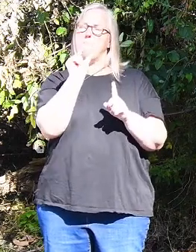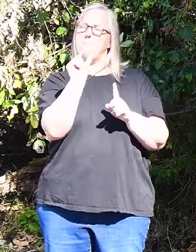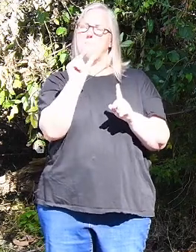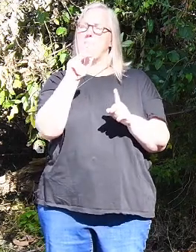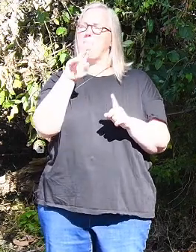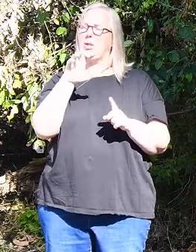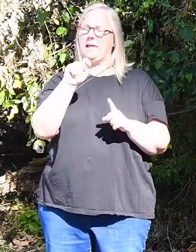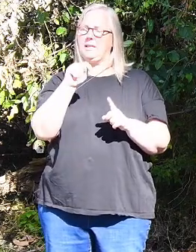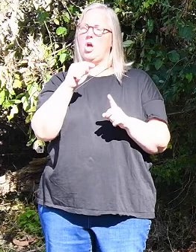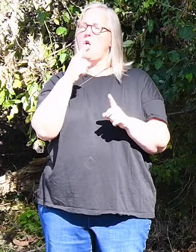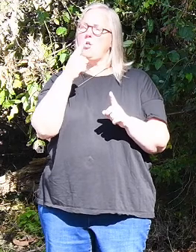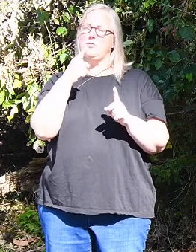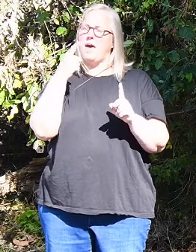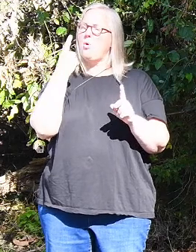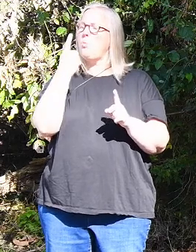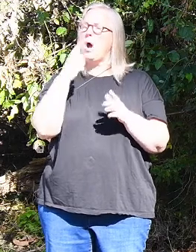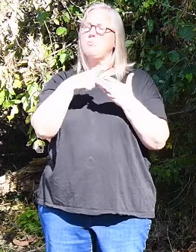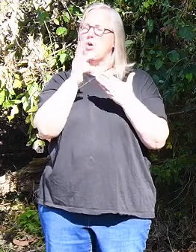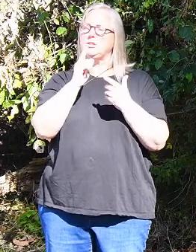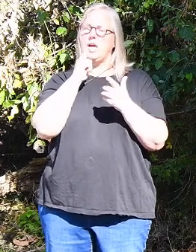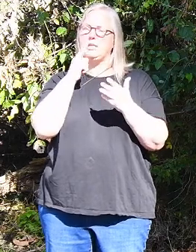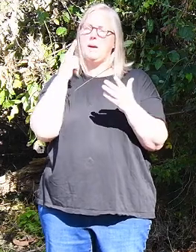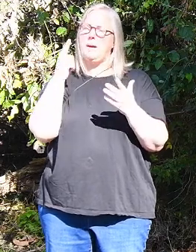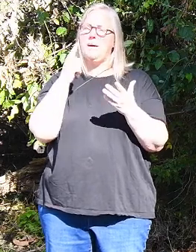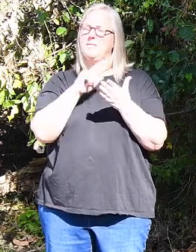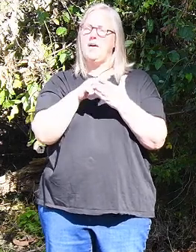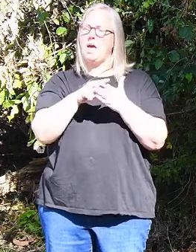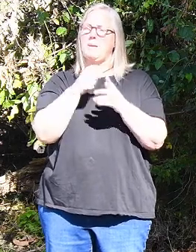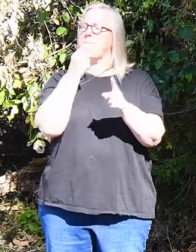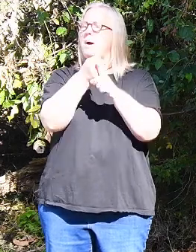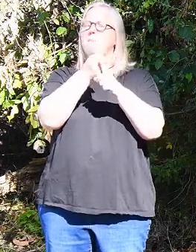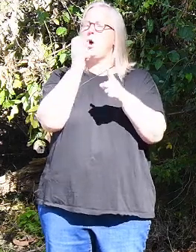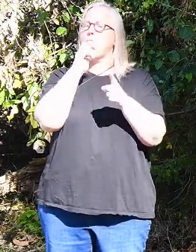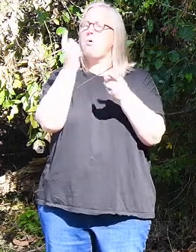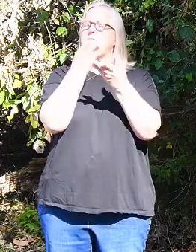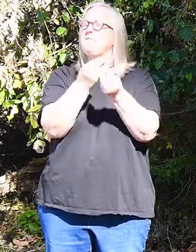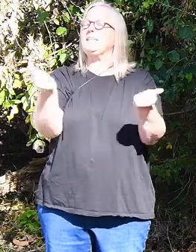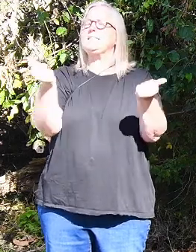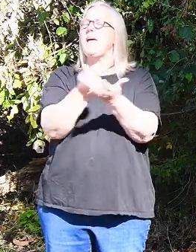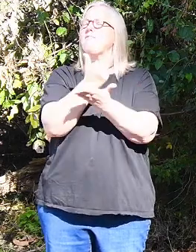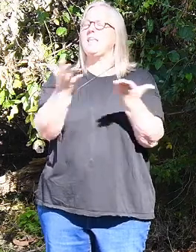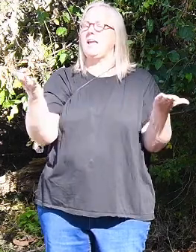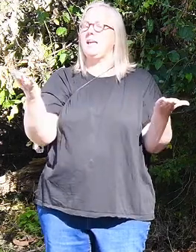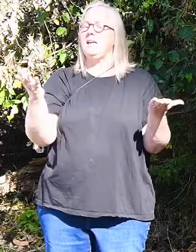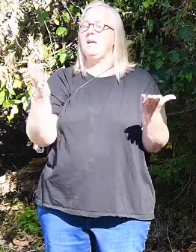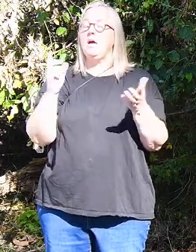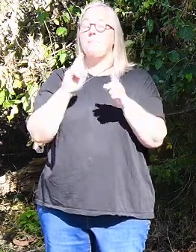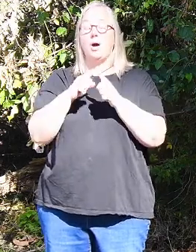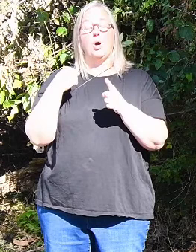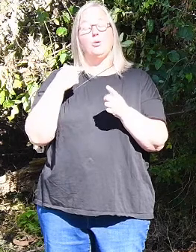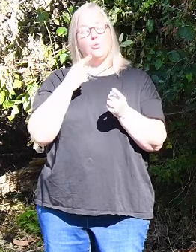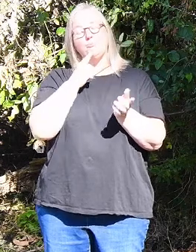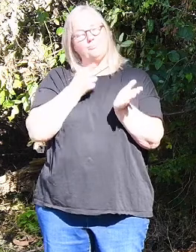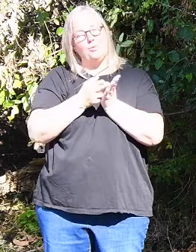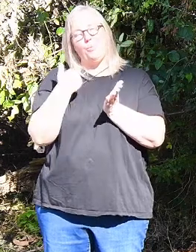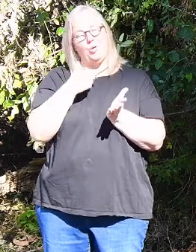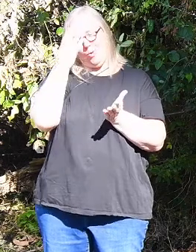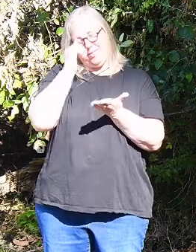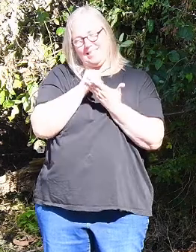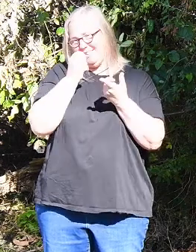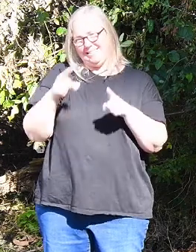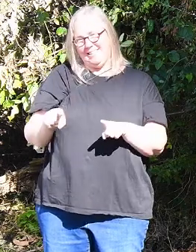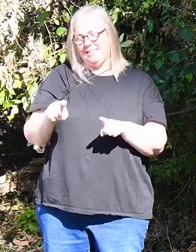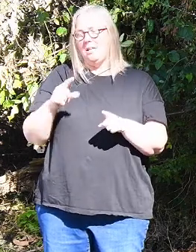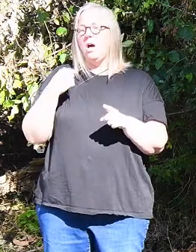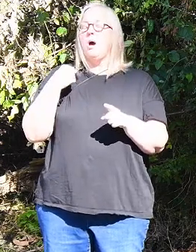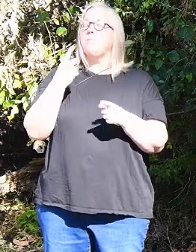fix everything. And the truth is we know that doesn't exist. But what we do is we put together